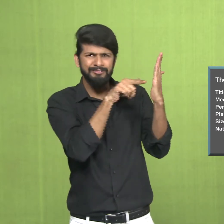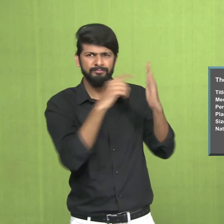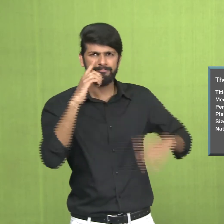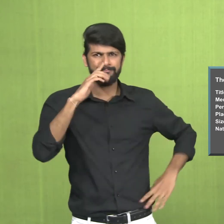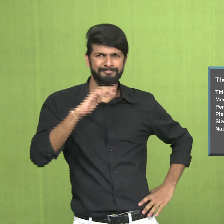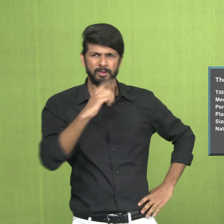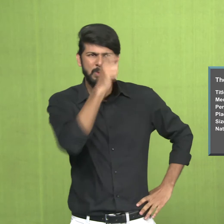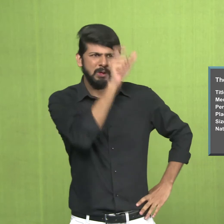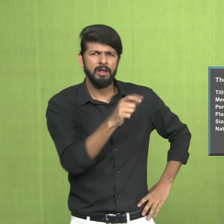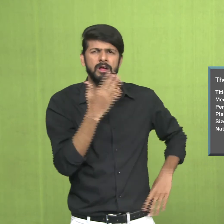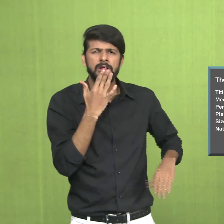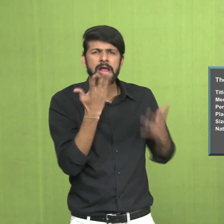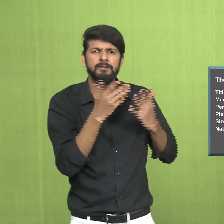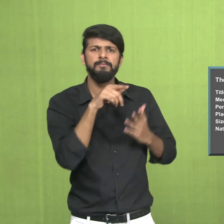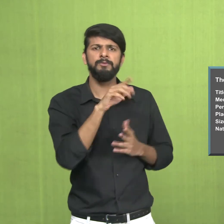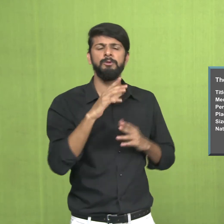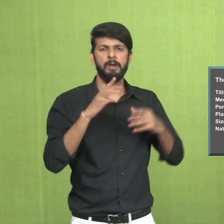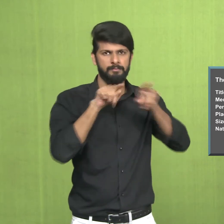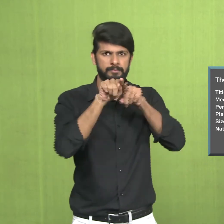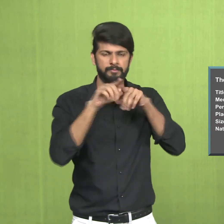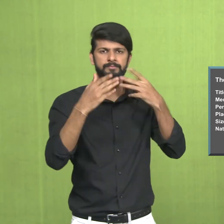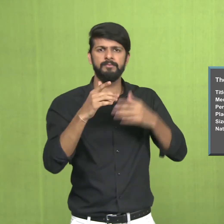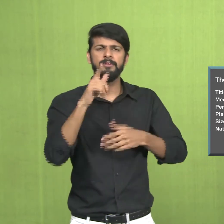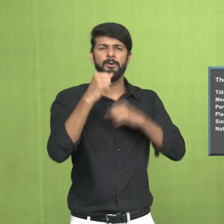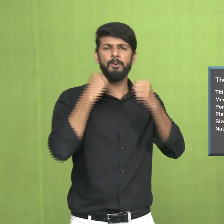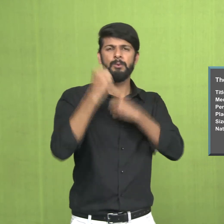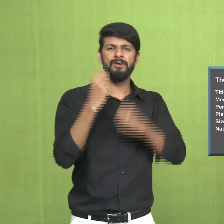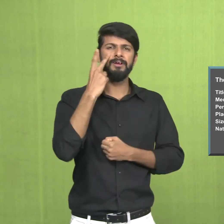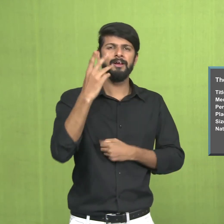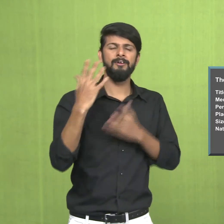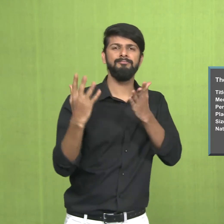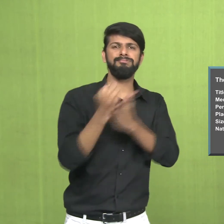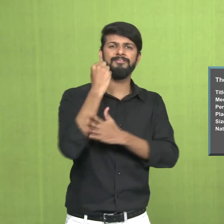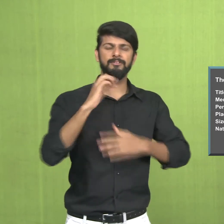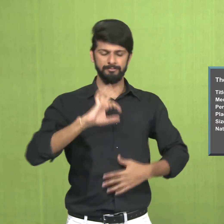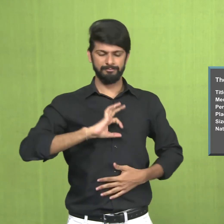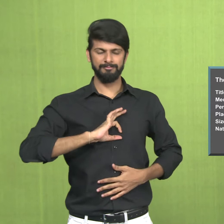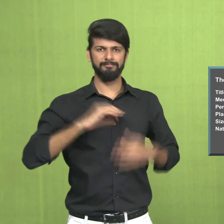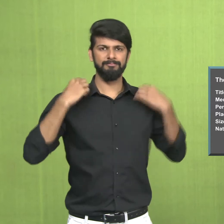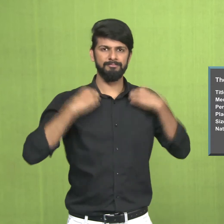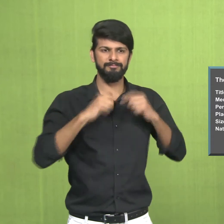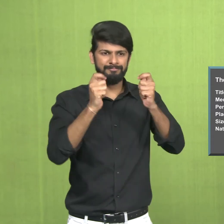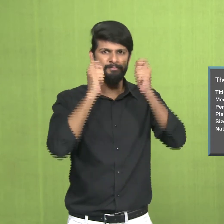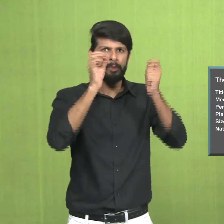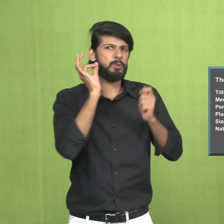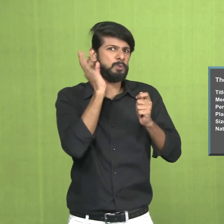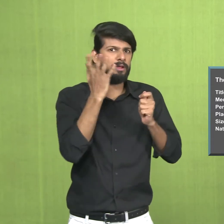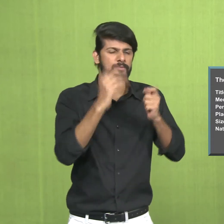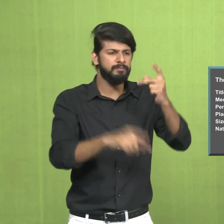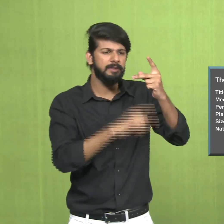would see that the medals given in competitions, first is gold, second is silver, third is